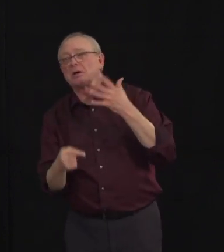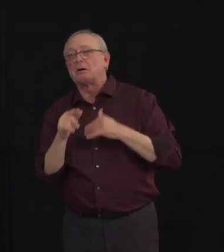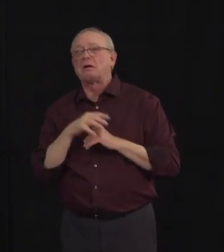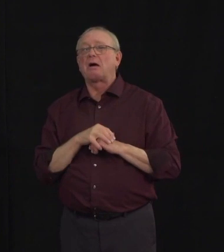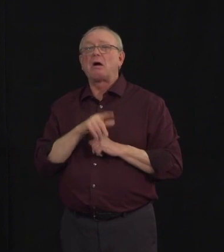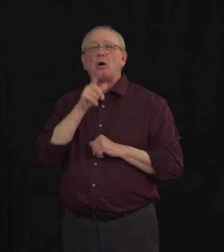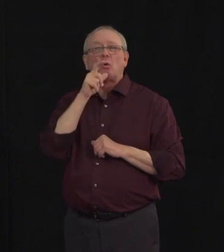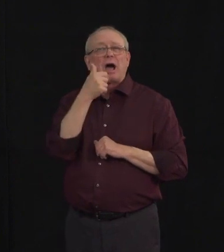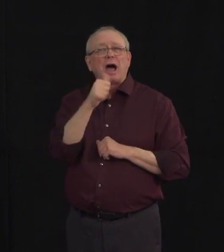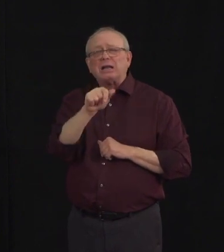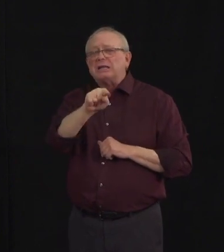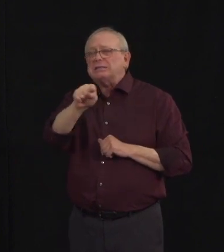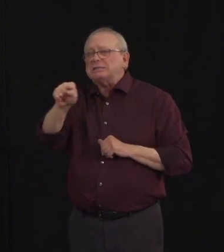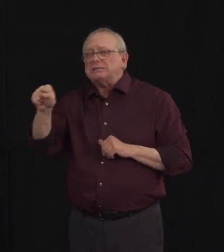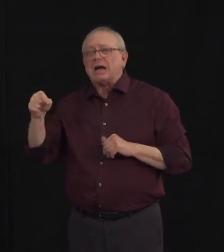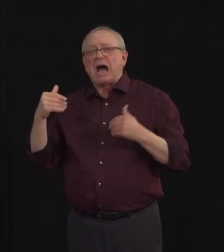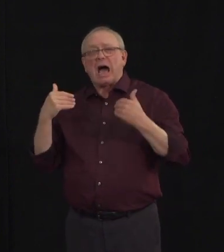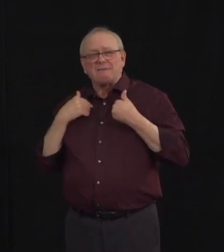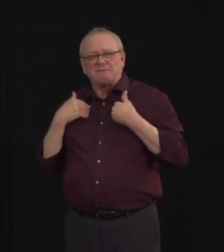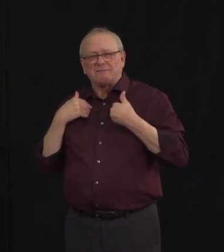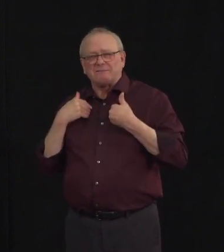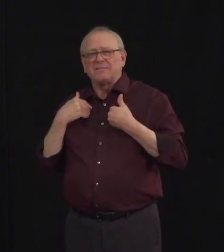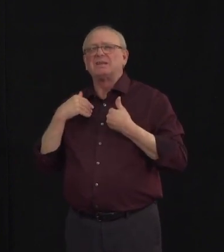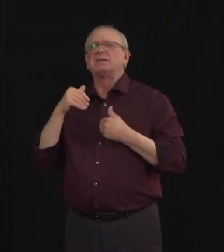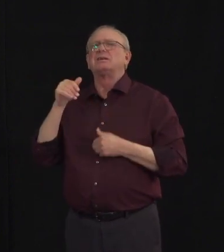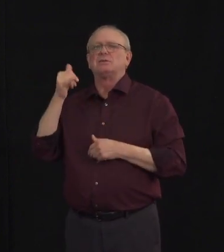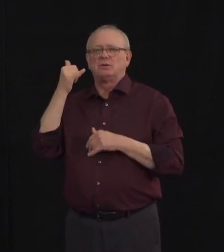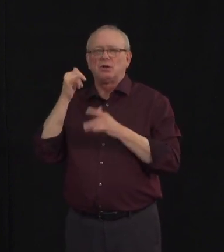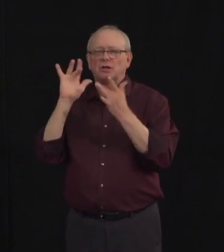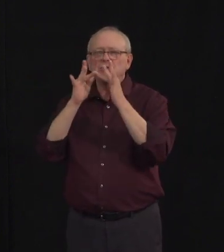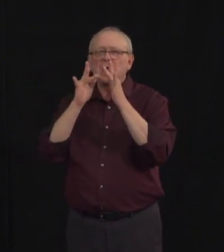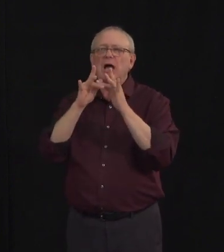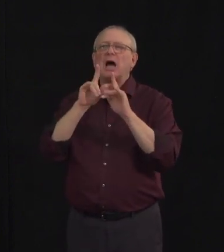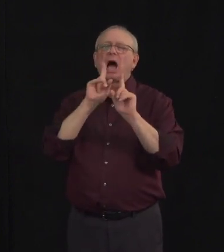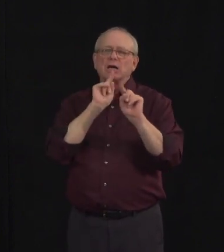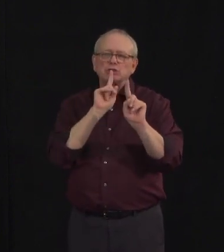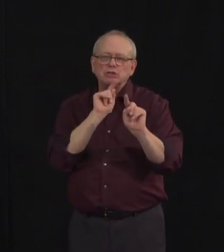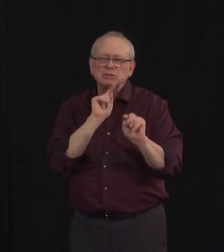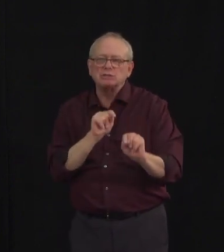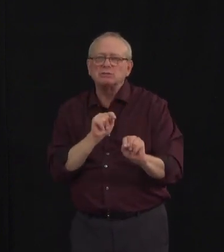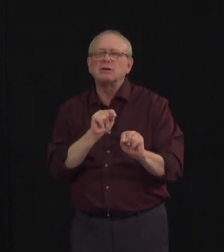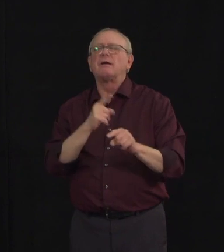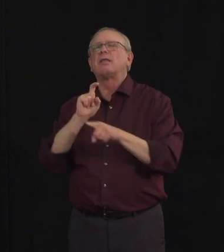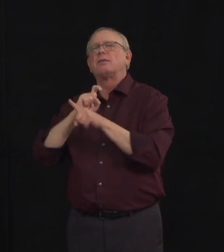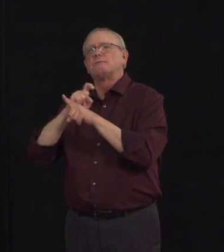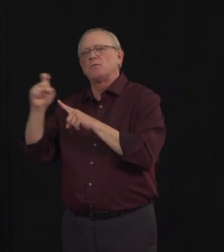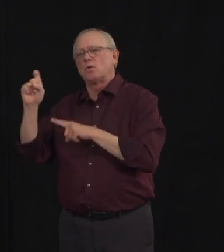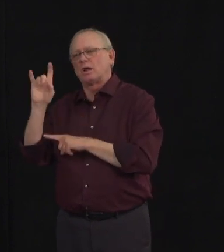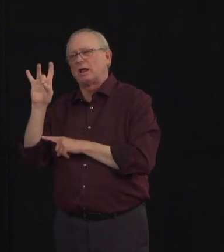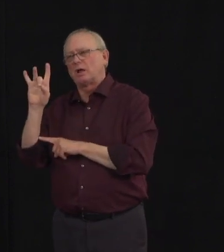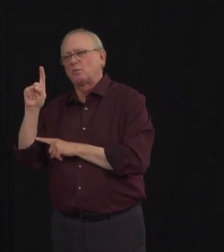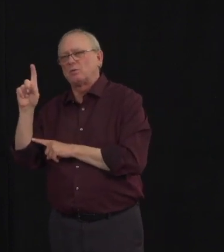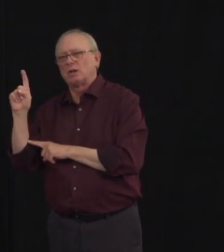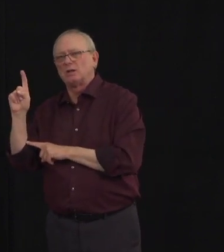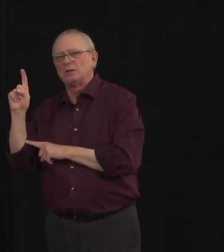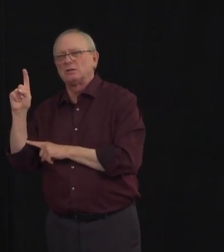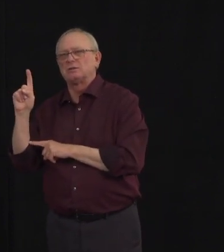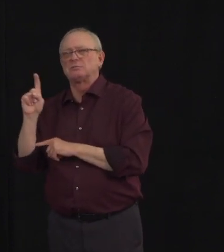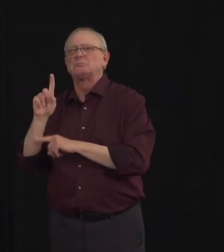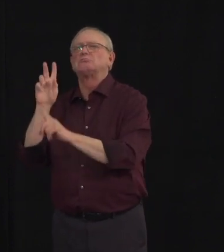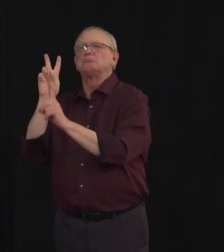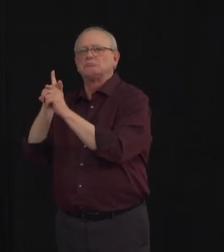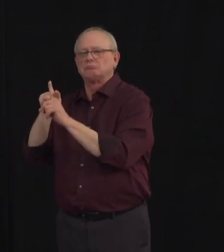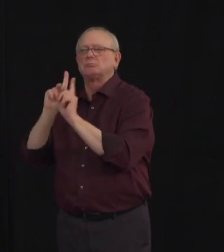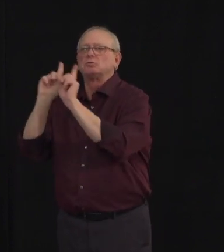the online form or call 811 to arrange for a test. And I again encourage you to download the AV Trace